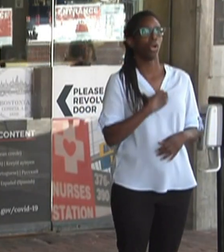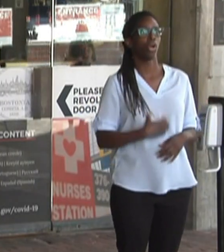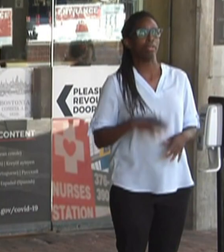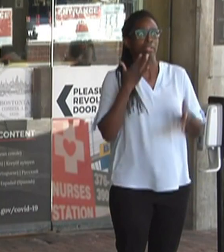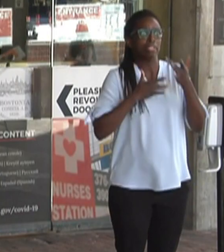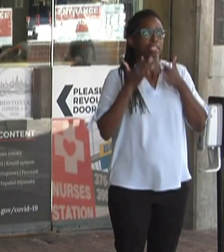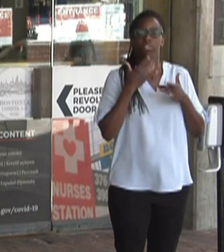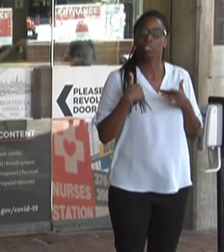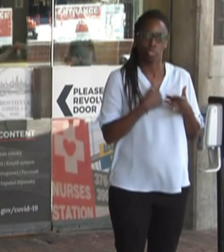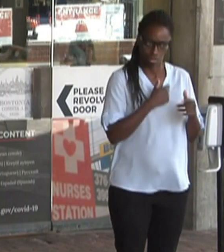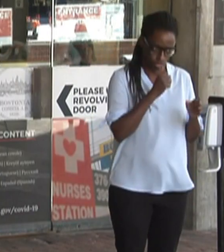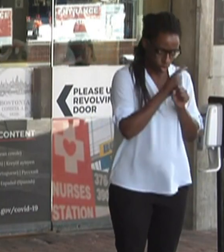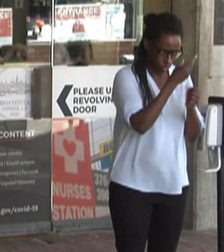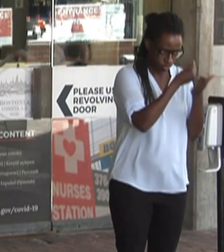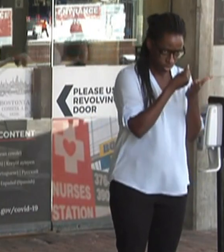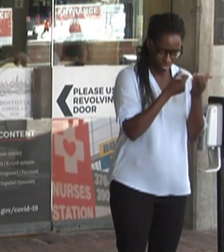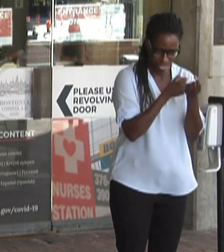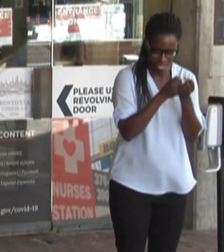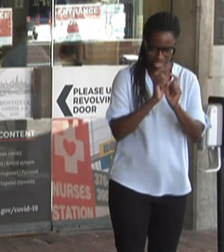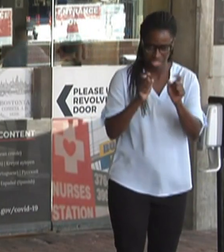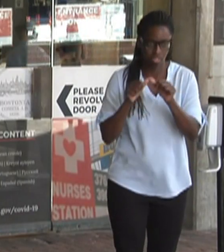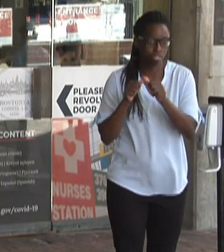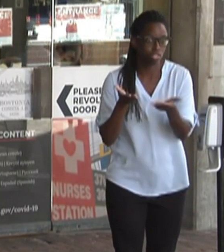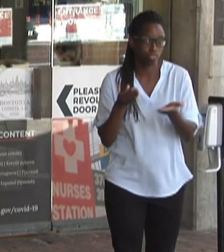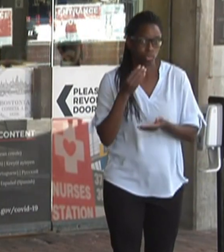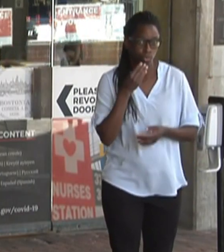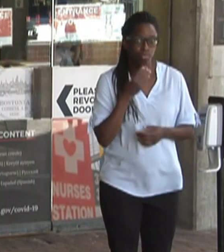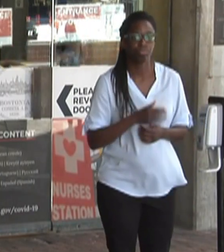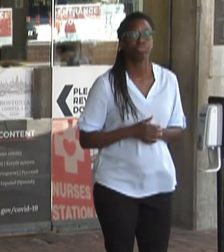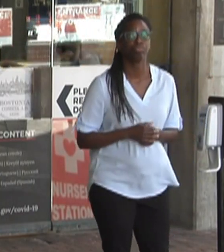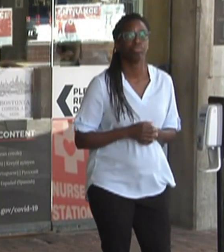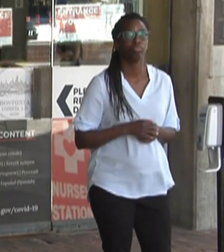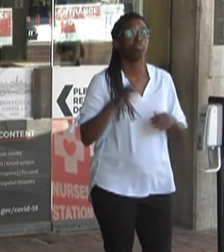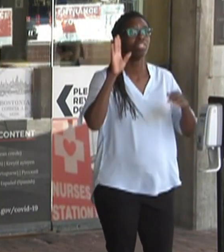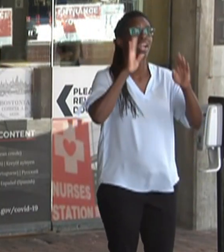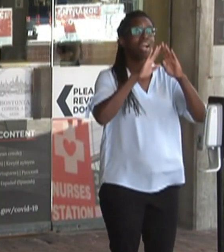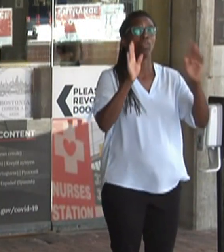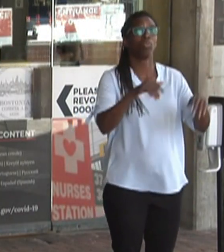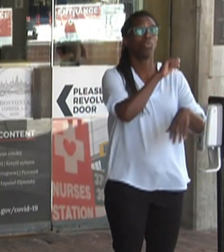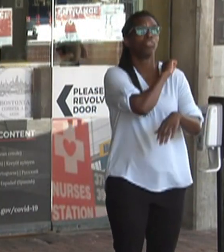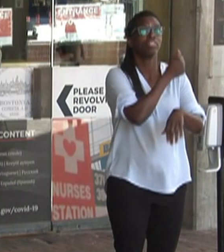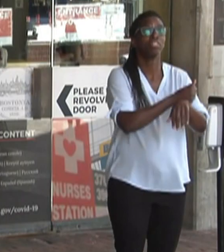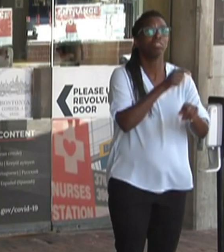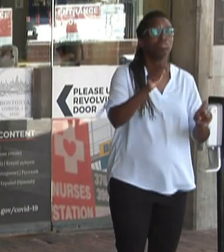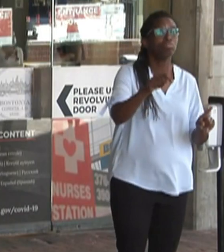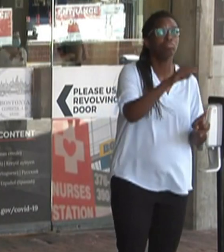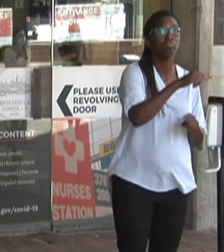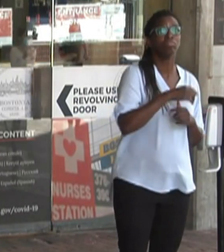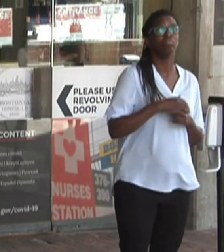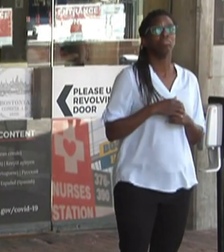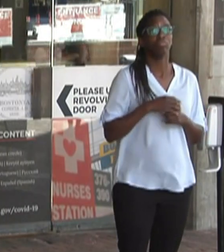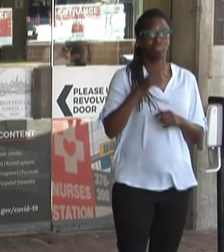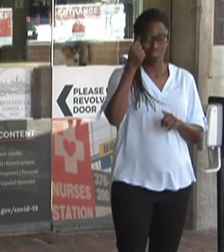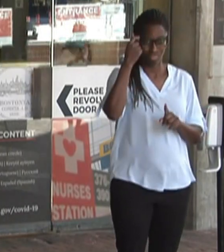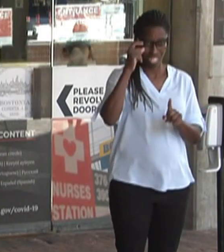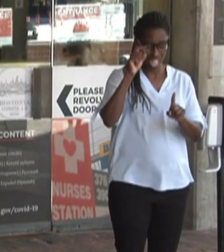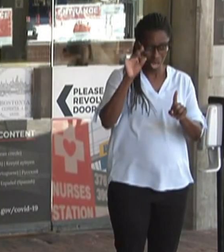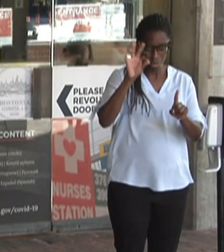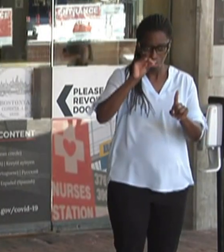They house over 58,000 residents, including 9%, which is 9% of the Boston